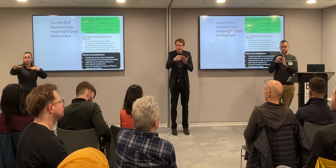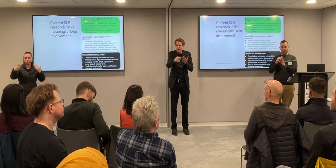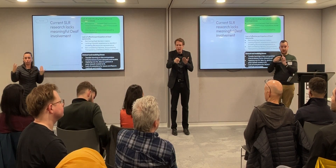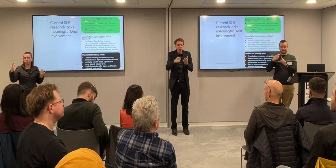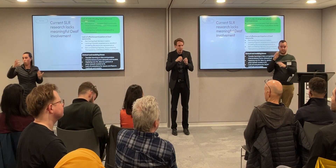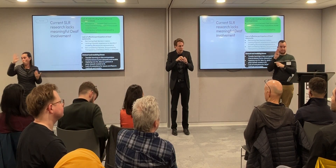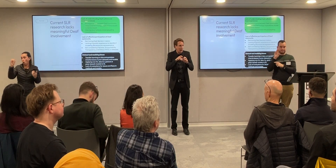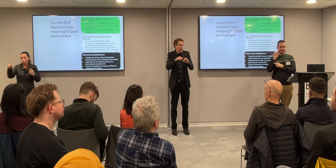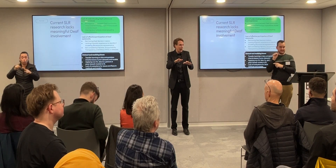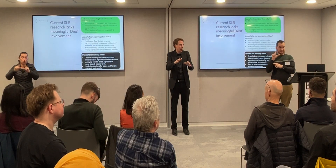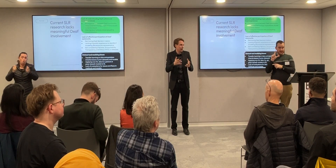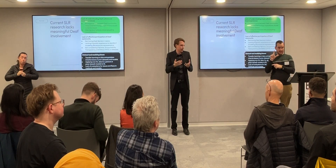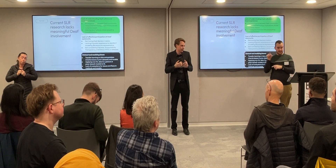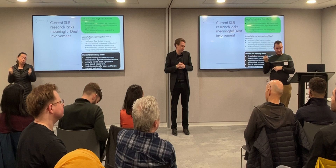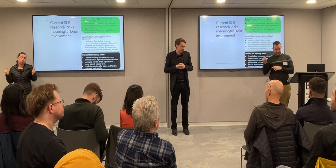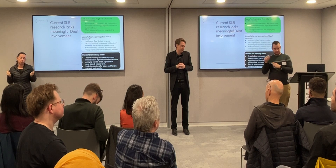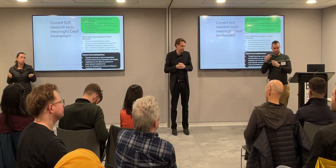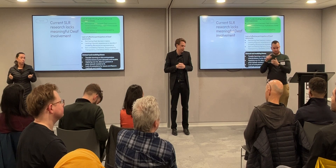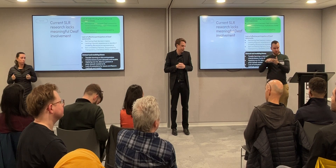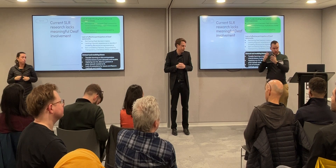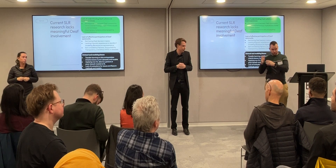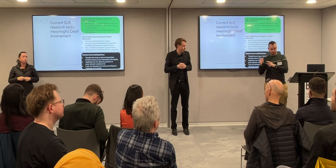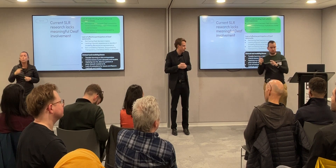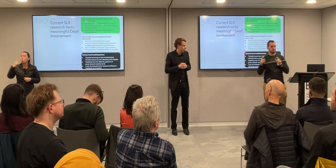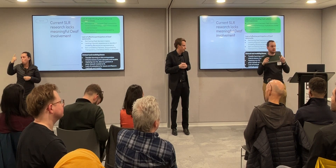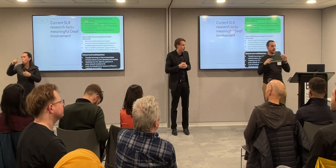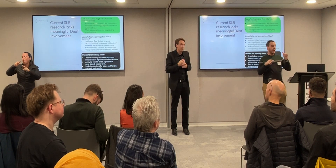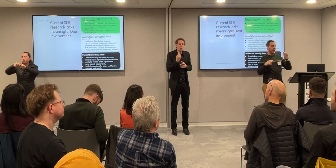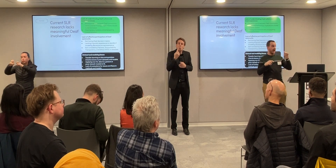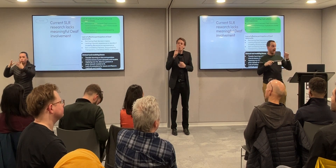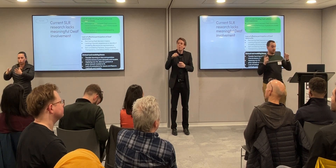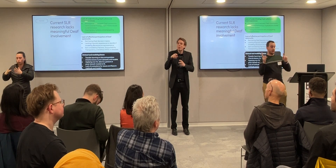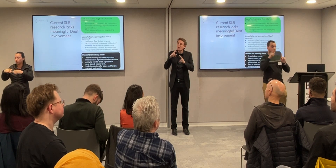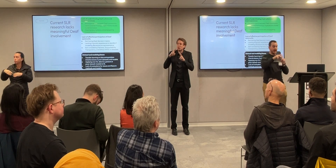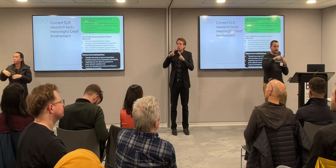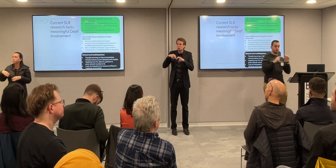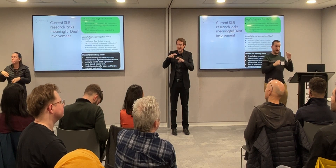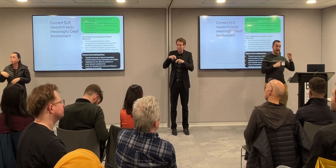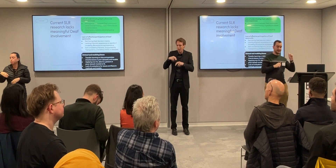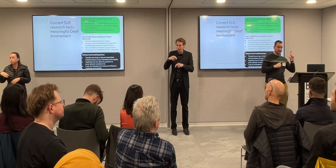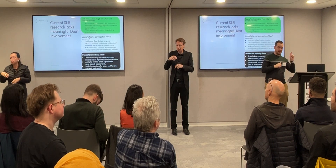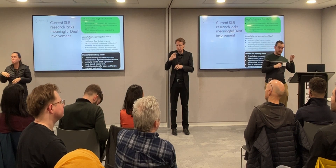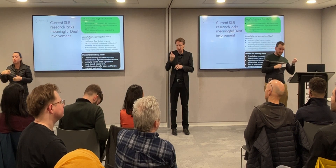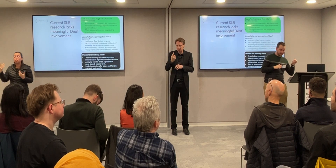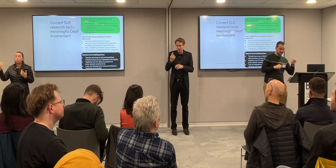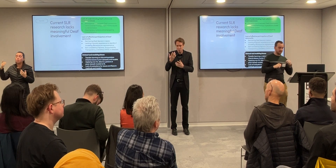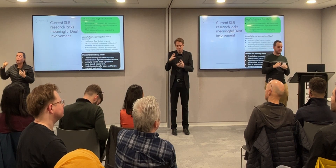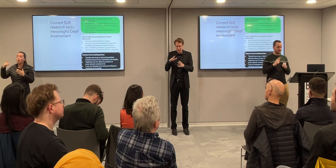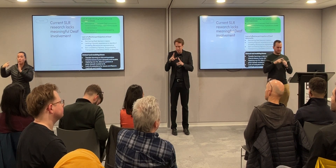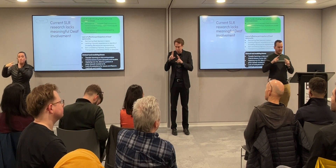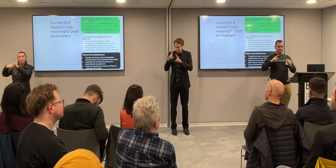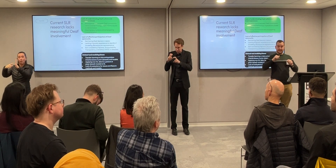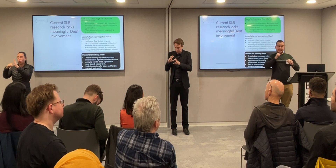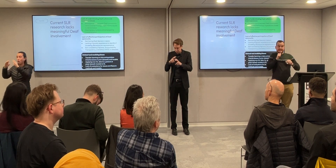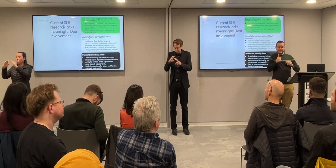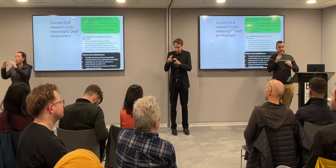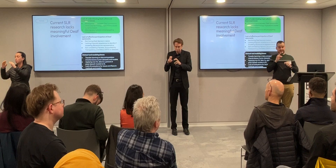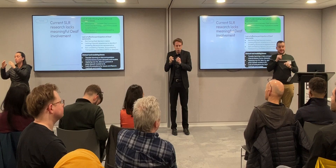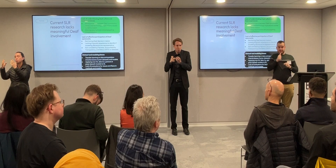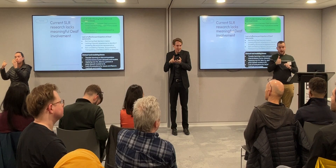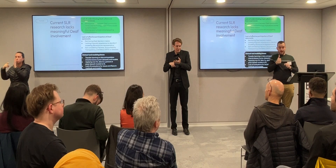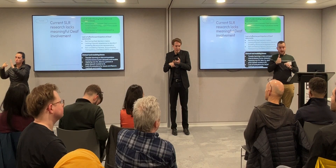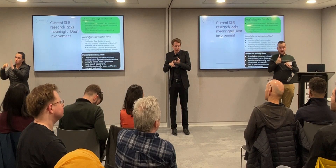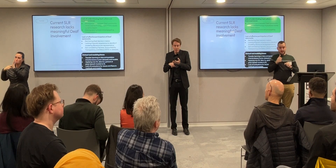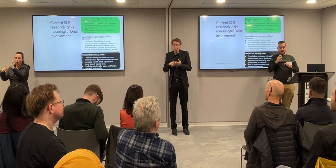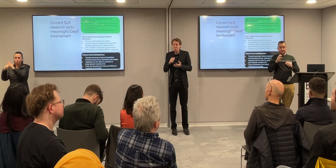There was a researcher who used a model from BSL. There was a researcher that used it and then applied that model to an ASL data set.